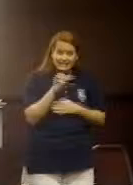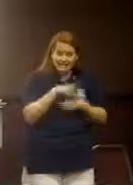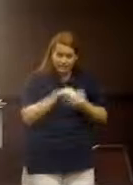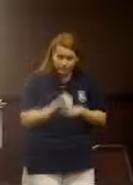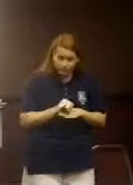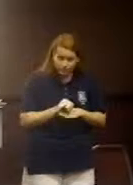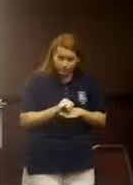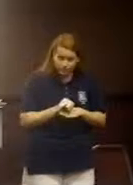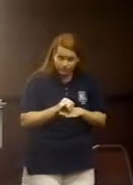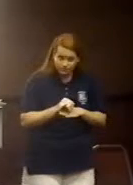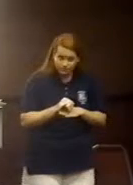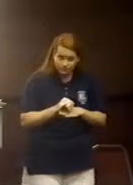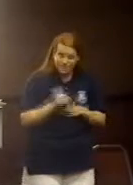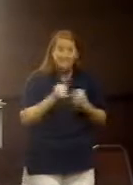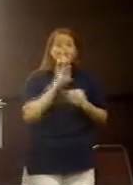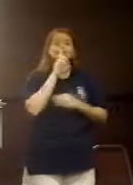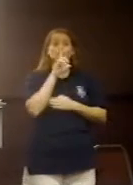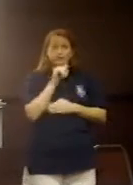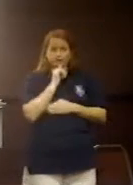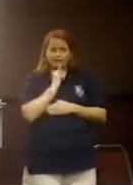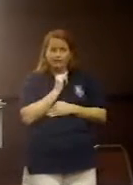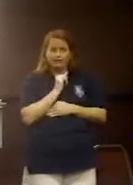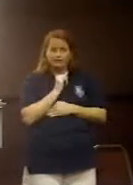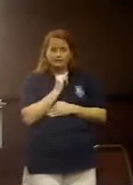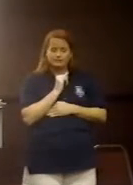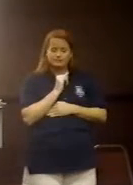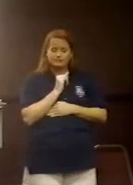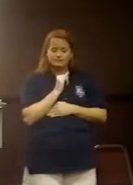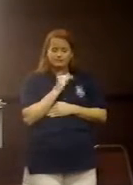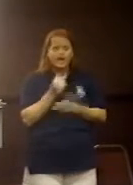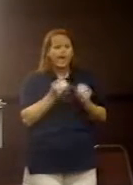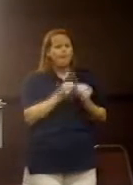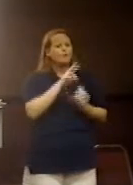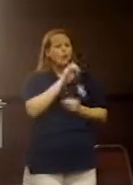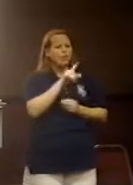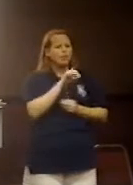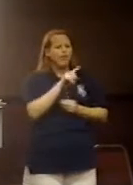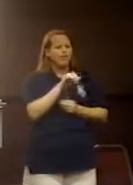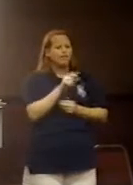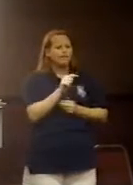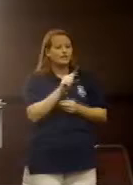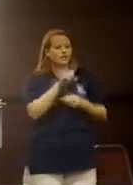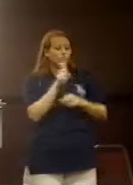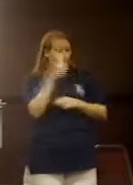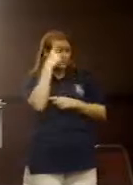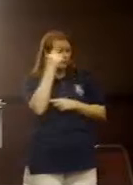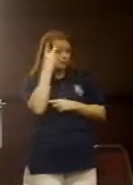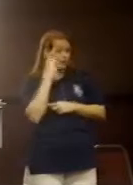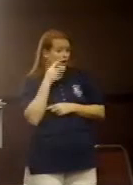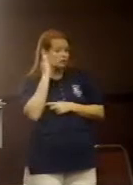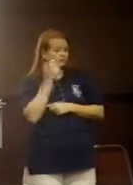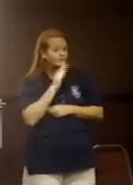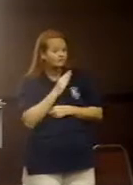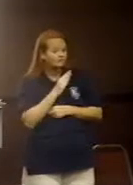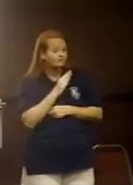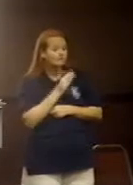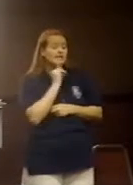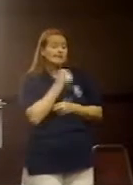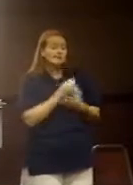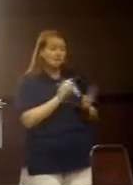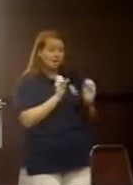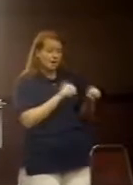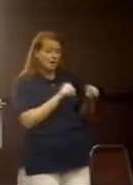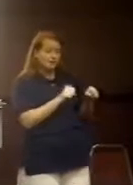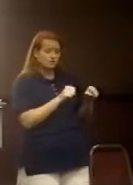English? It certainly is. A more relevant question for parents would be, is it